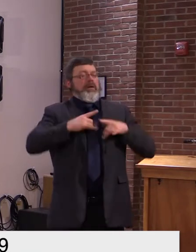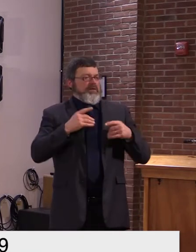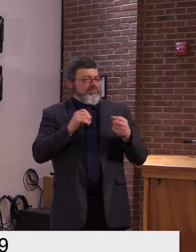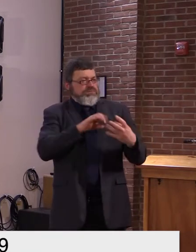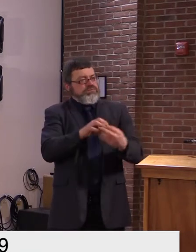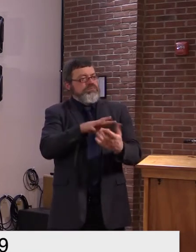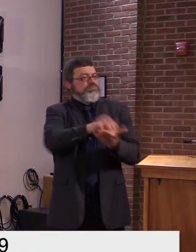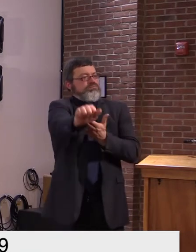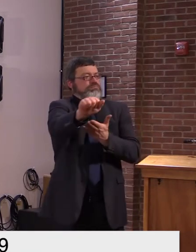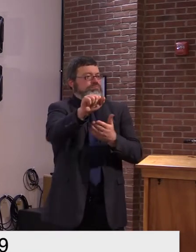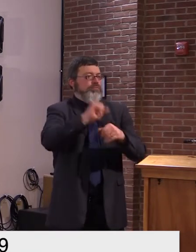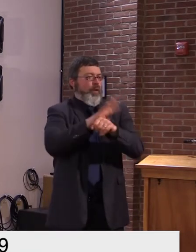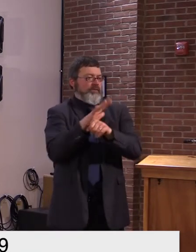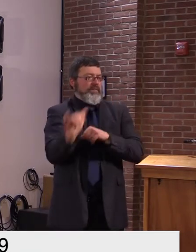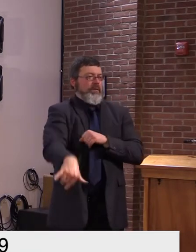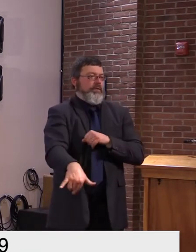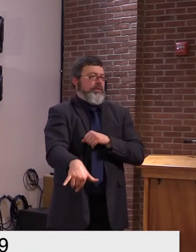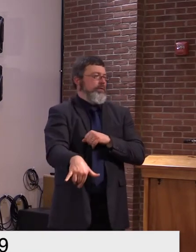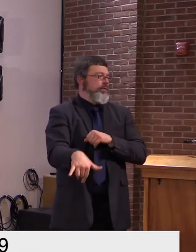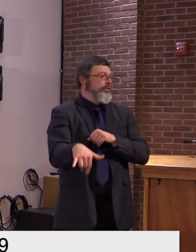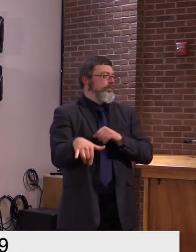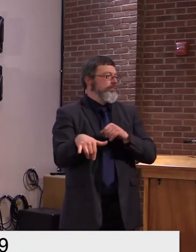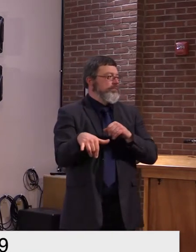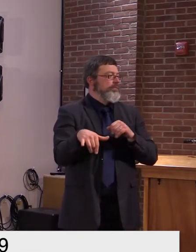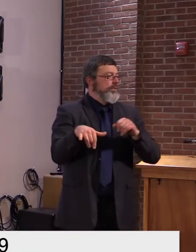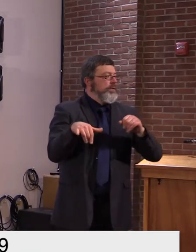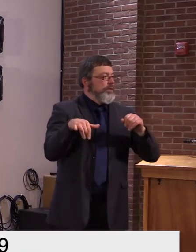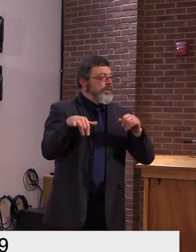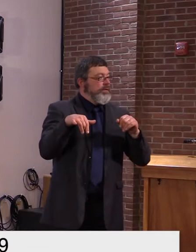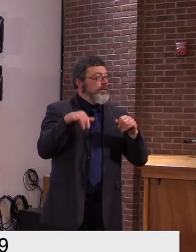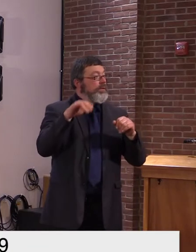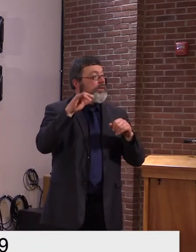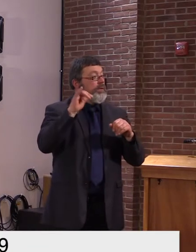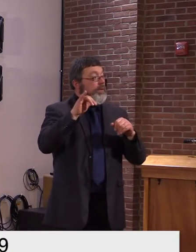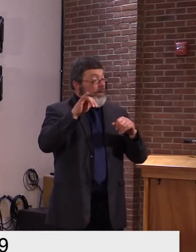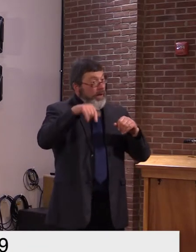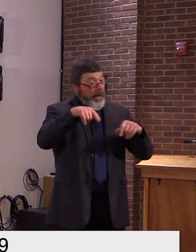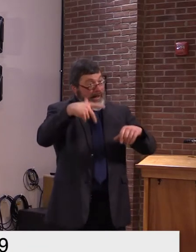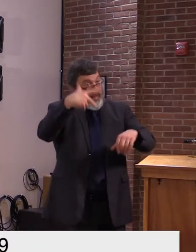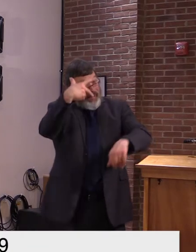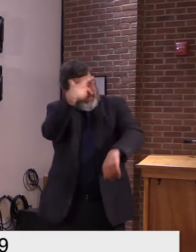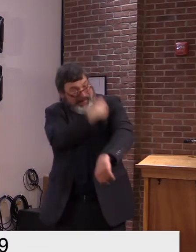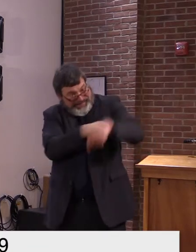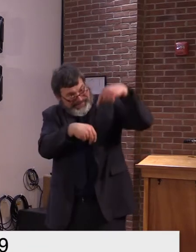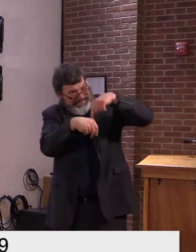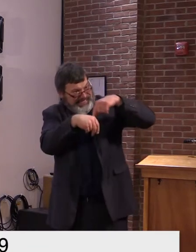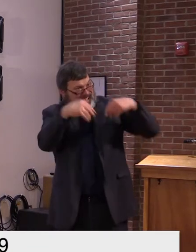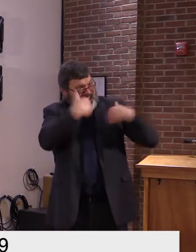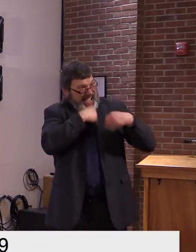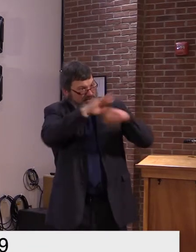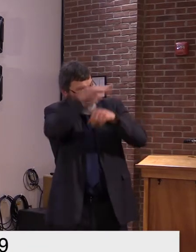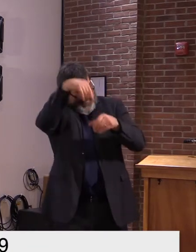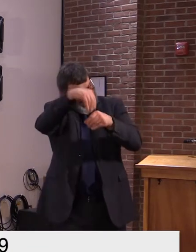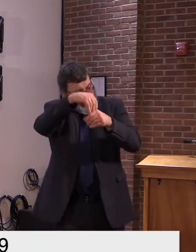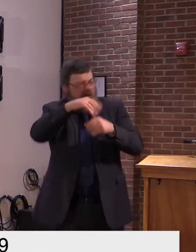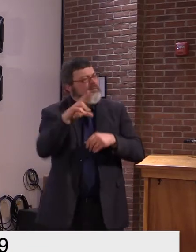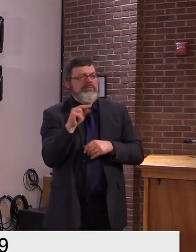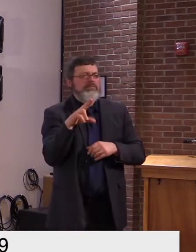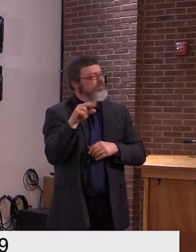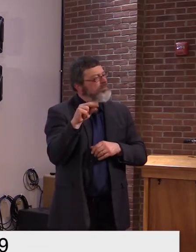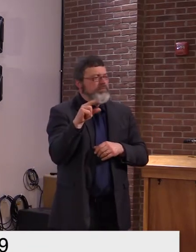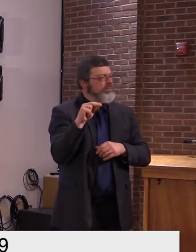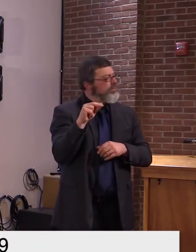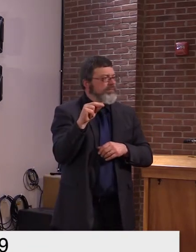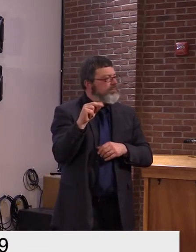it. Second, the mRNA never enters the nucleus of our cells, the place where our